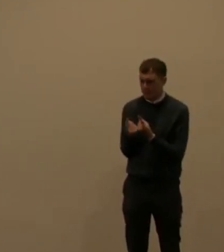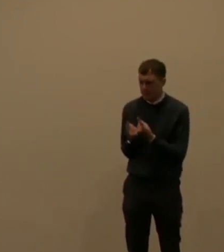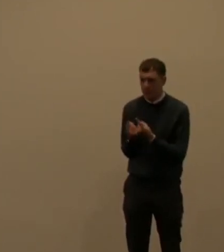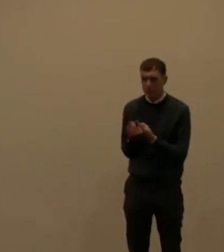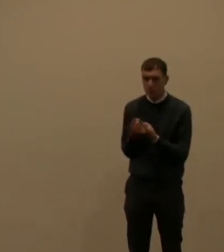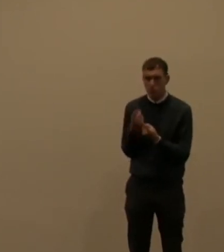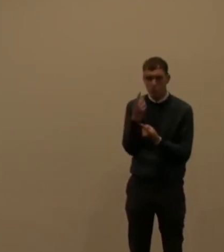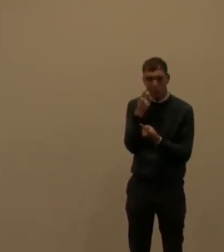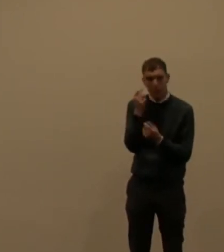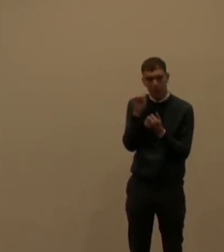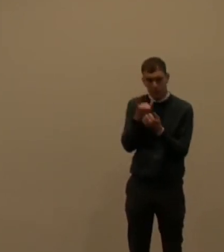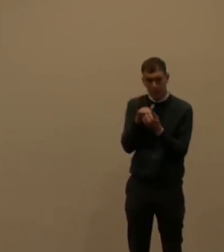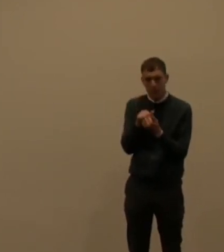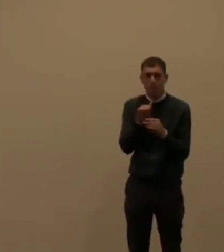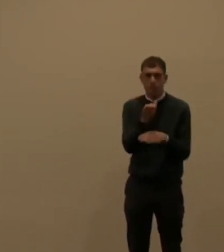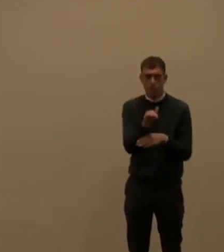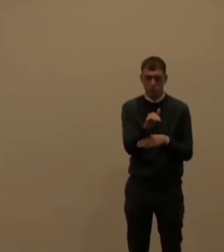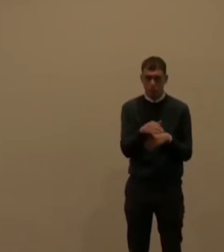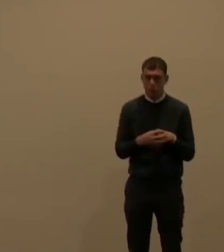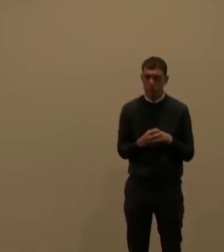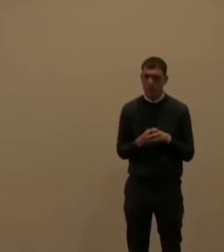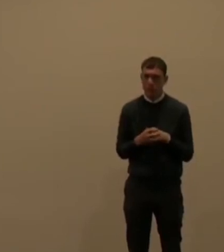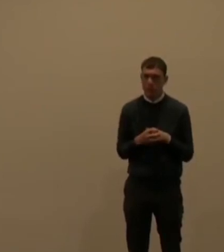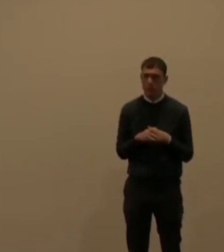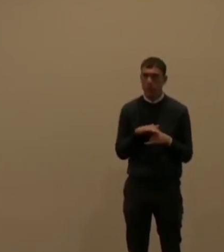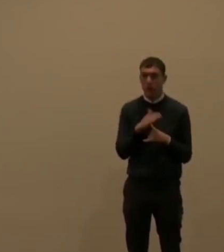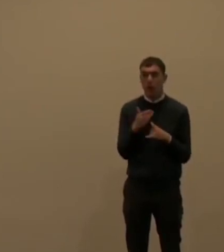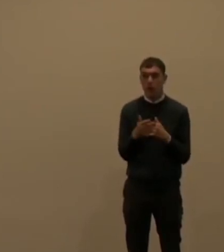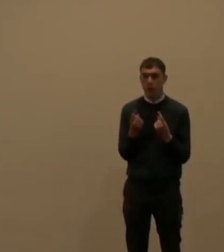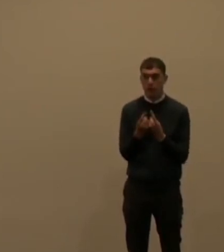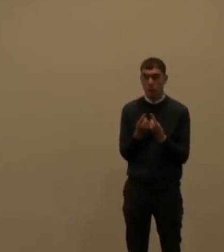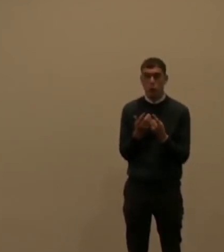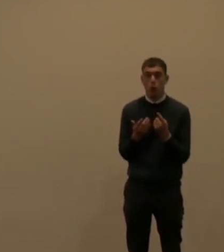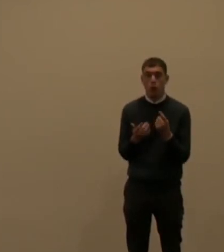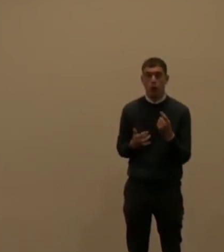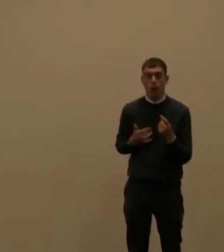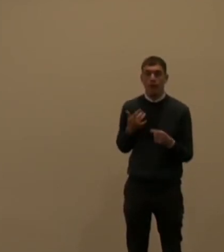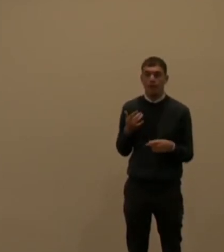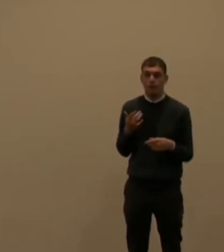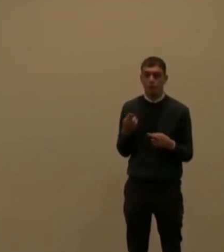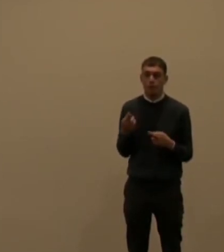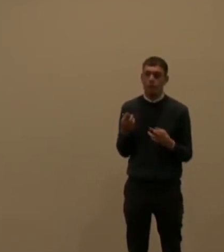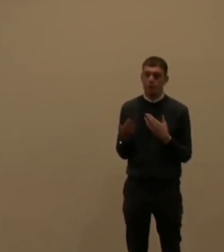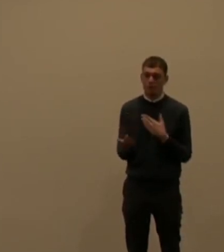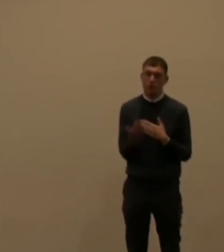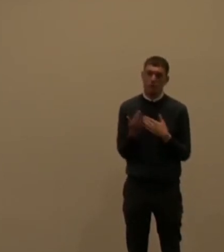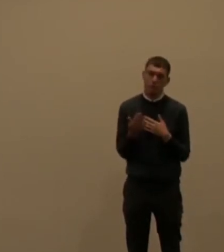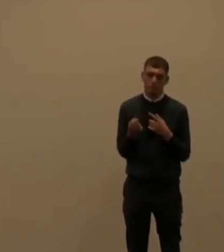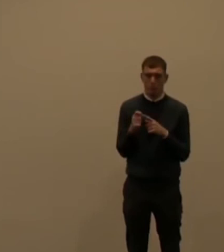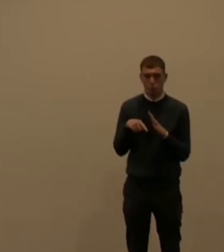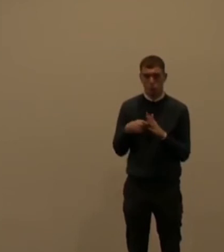something to look at in the future. The last one is go live. Hopefully it comes faster than it did for our